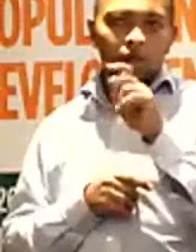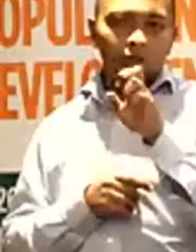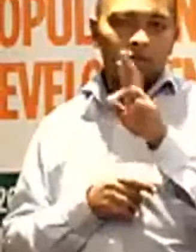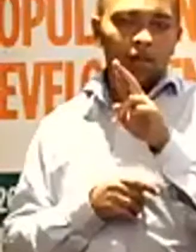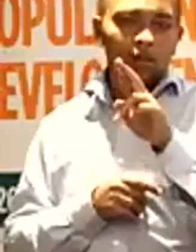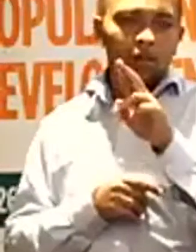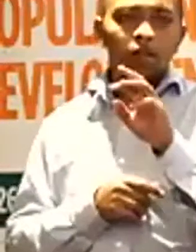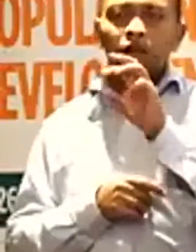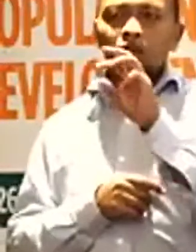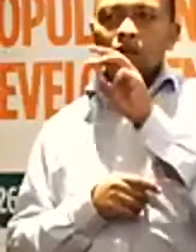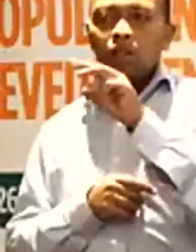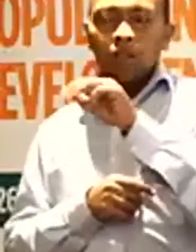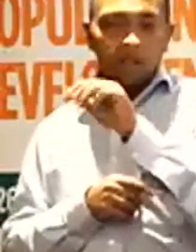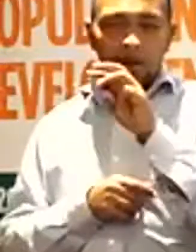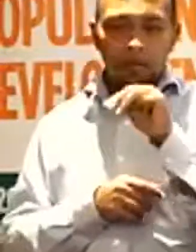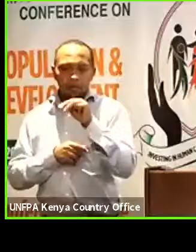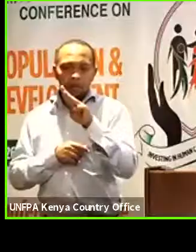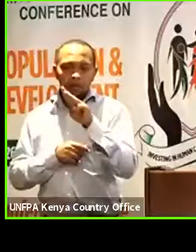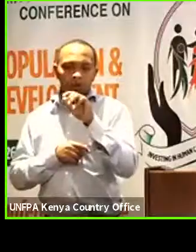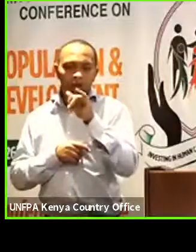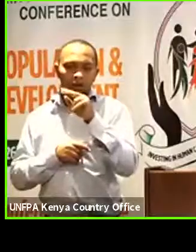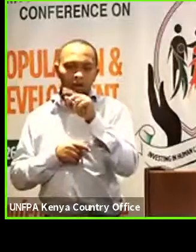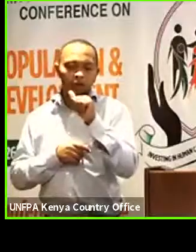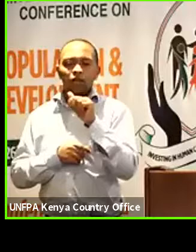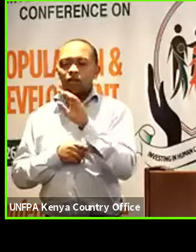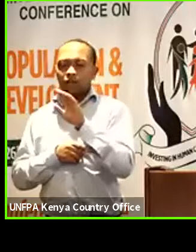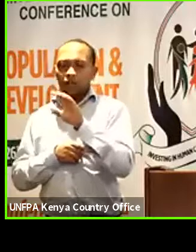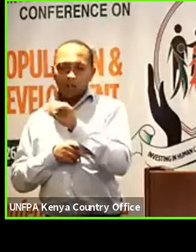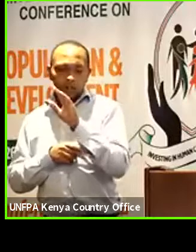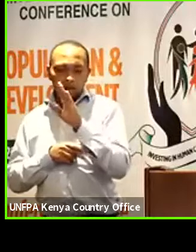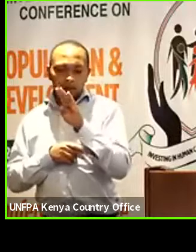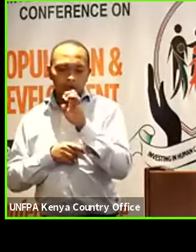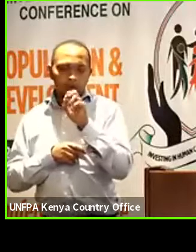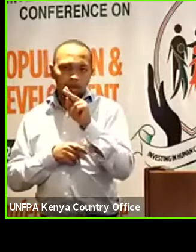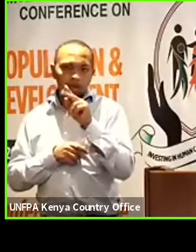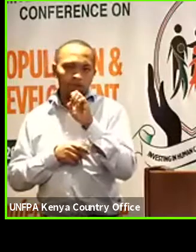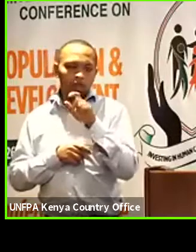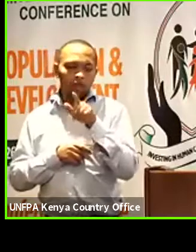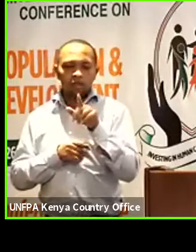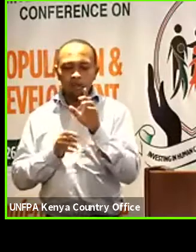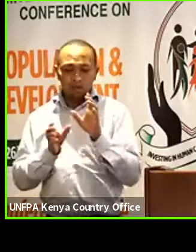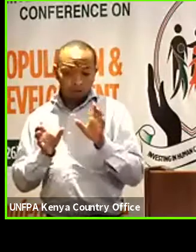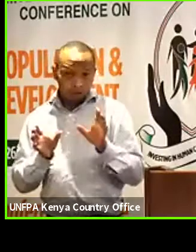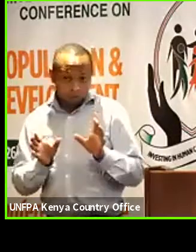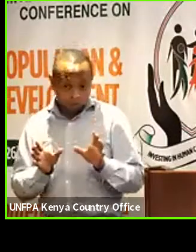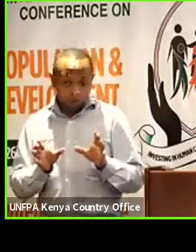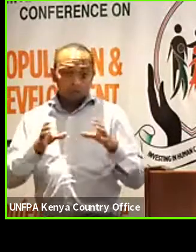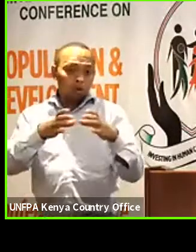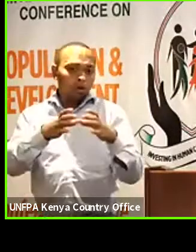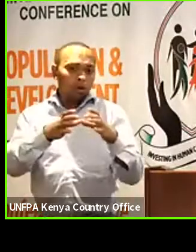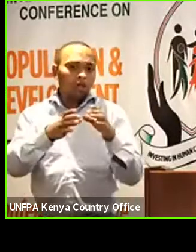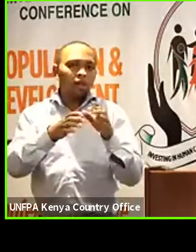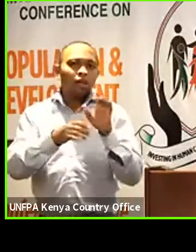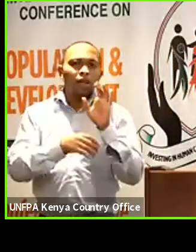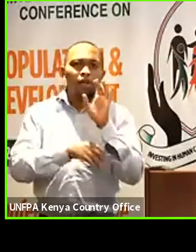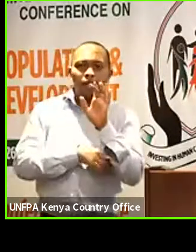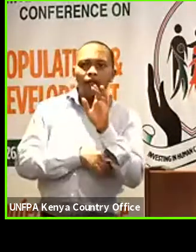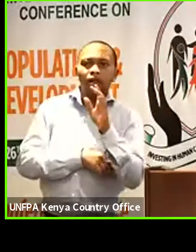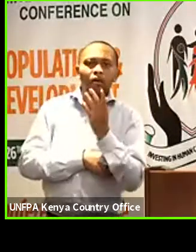Mr. Michael Musyoka, and Ben Jaradi. So that team will go to the link where we